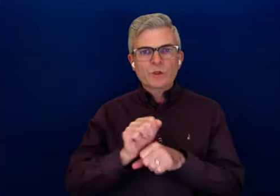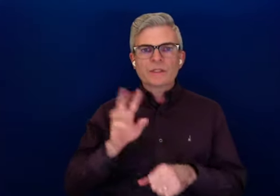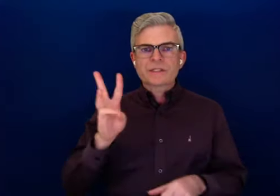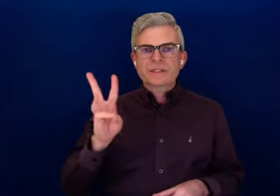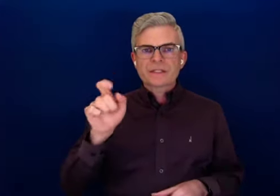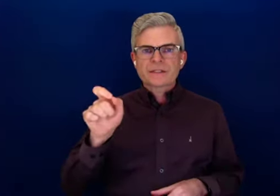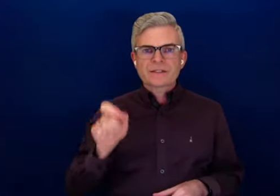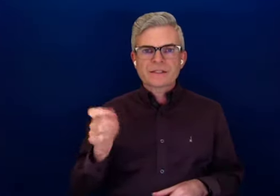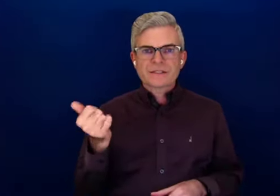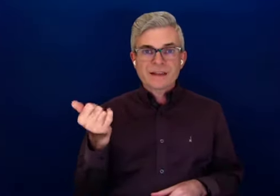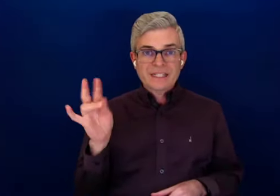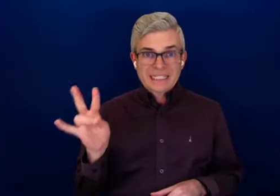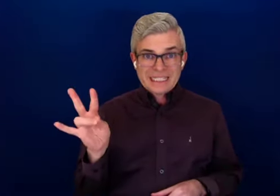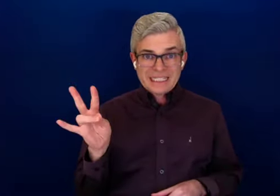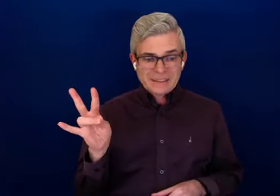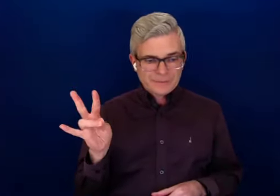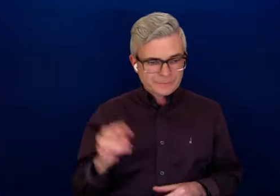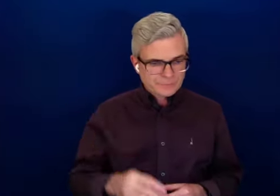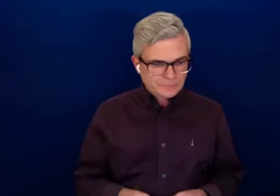homework 617.